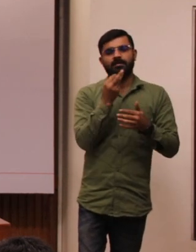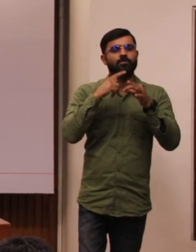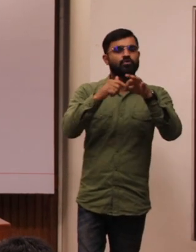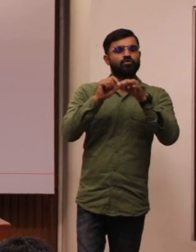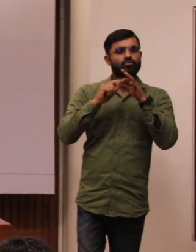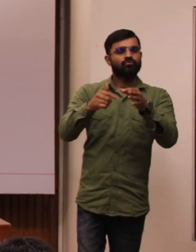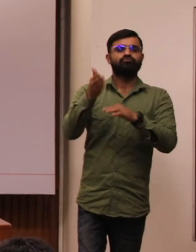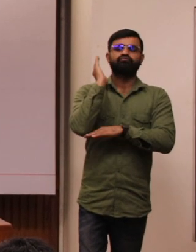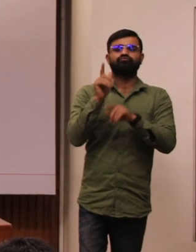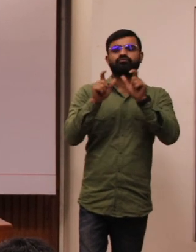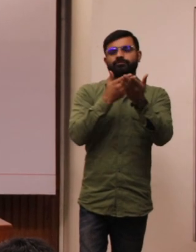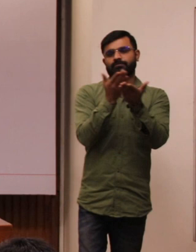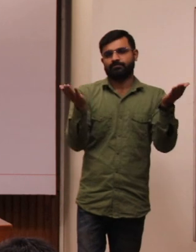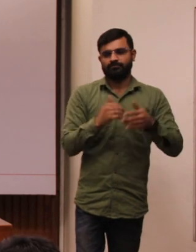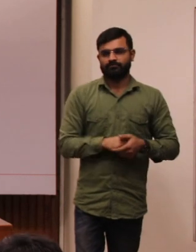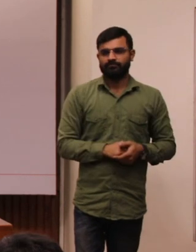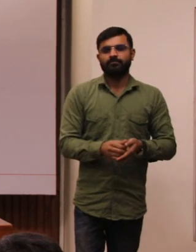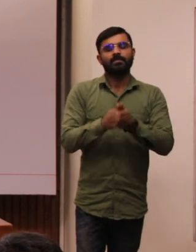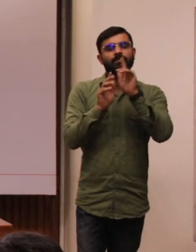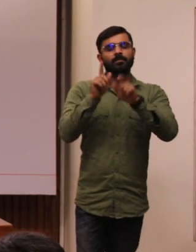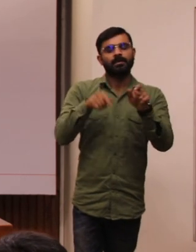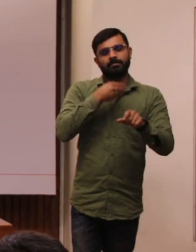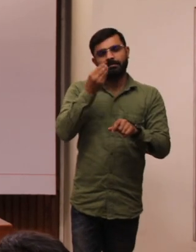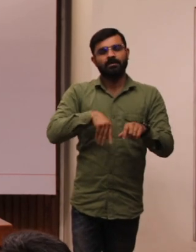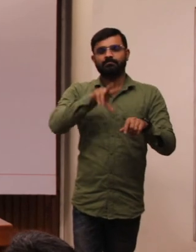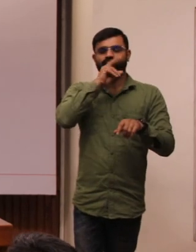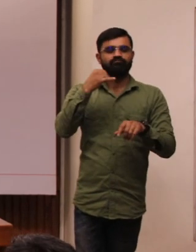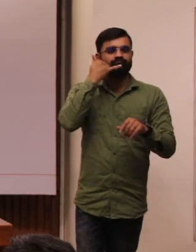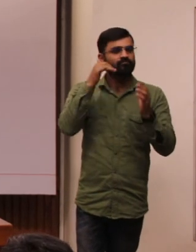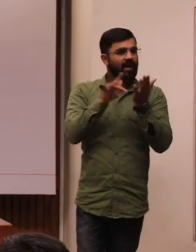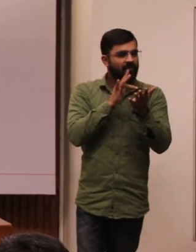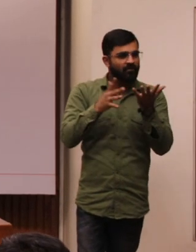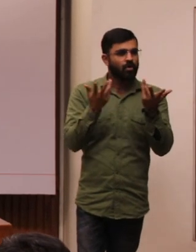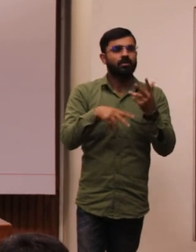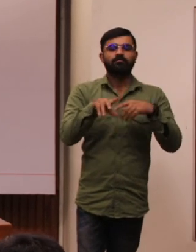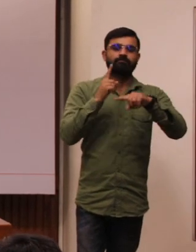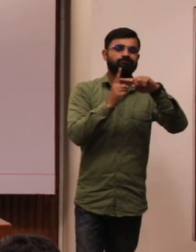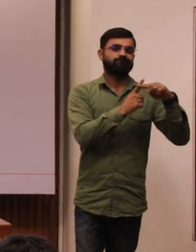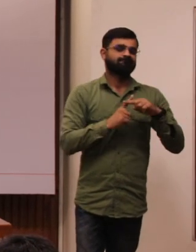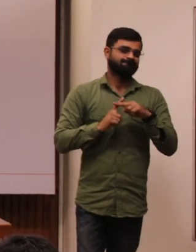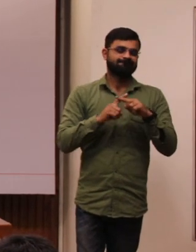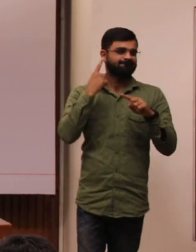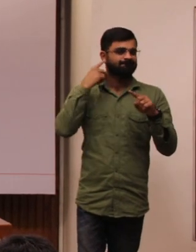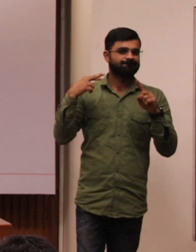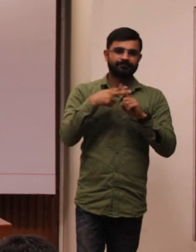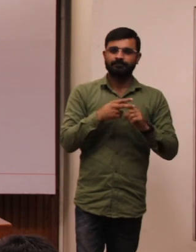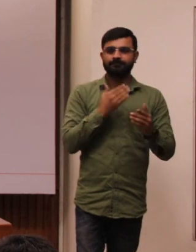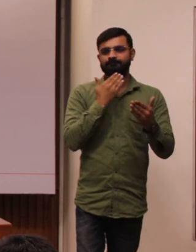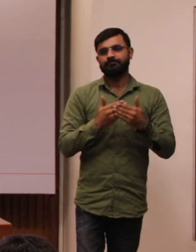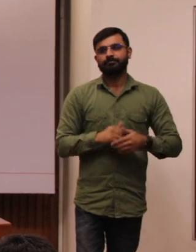question and answer session for the audience. I would request all of you to please mute your digital devices to avoid any disturbance. Thank you.